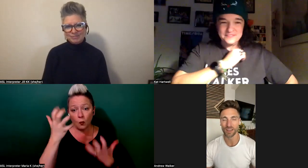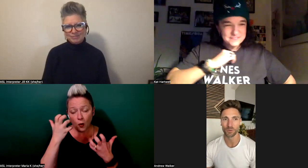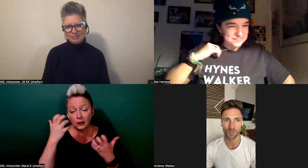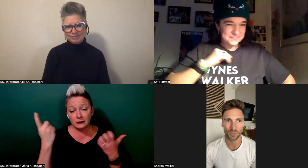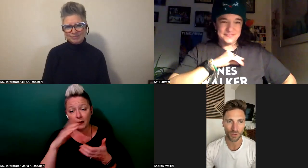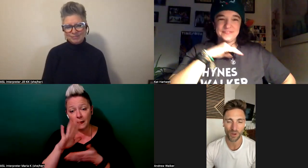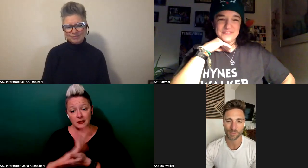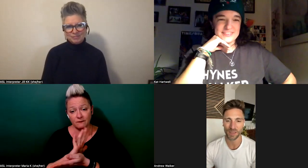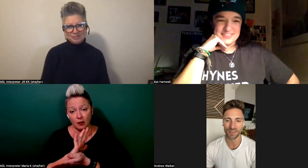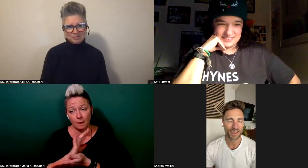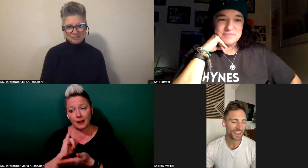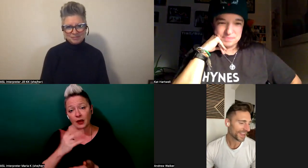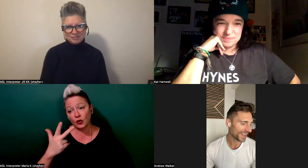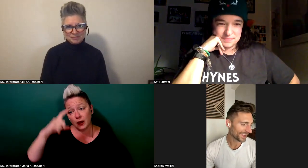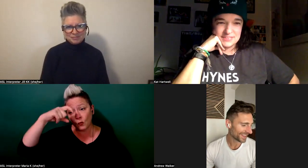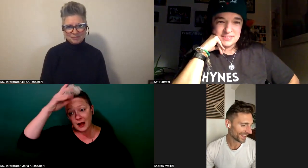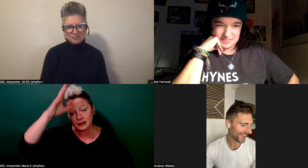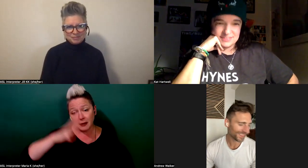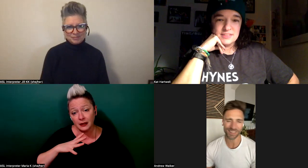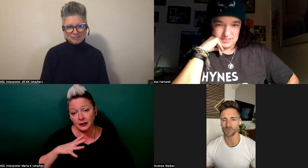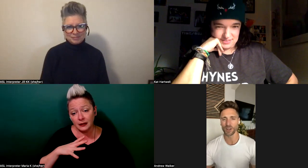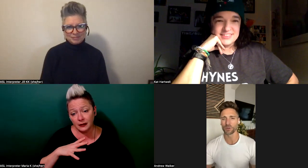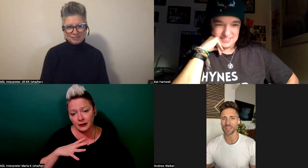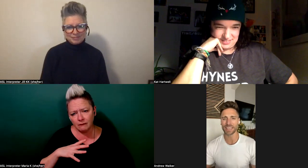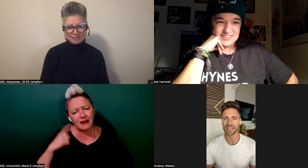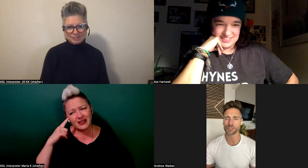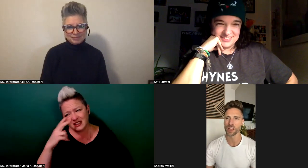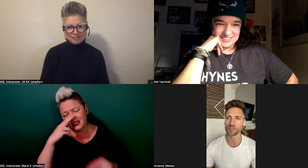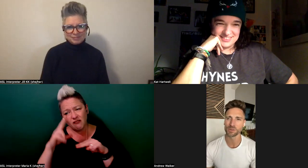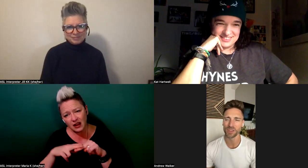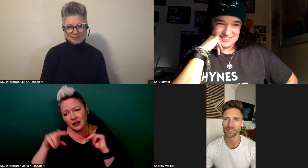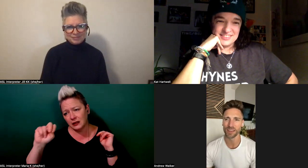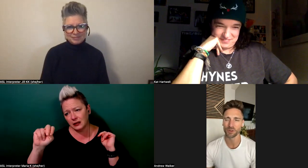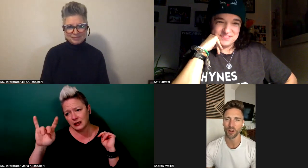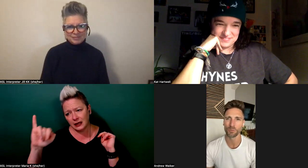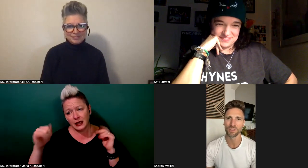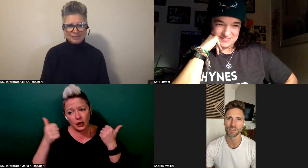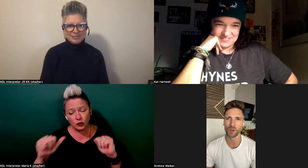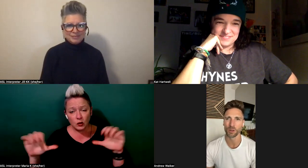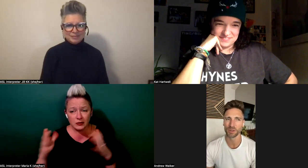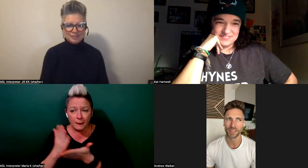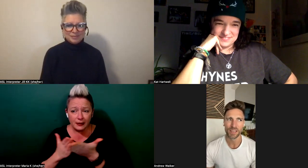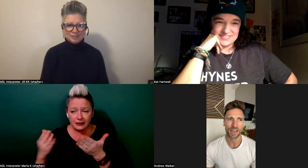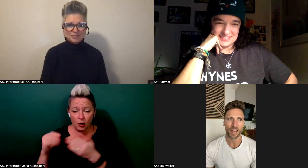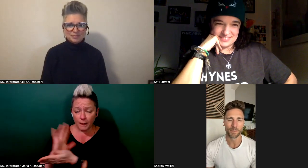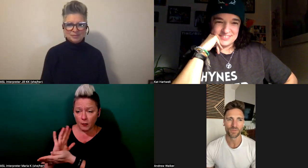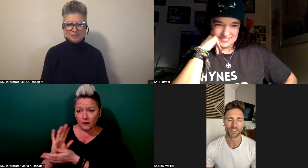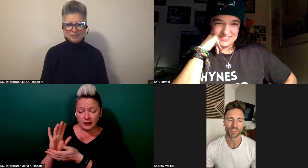what we had done with Three Wise Men. And I think it's fun. Nikki and I try to do some things together in our movie as well. But